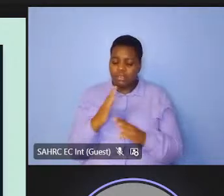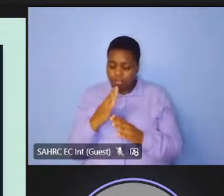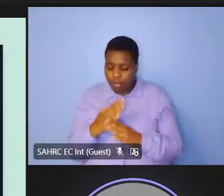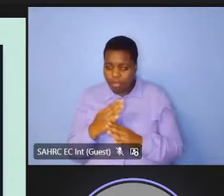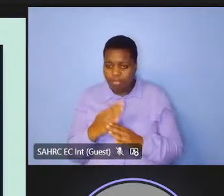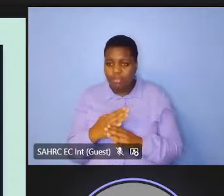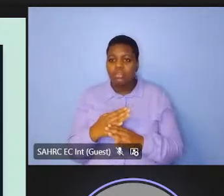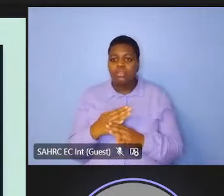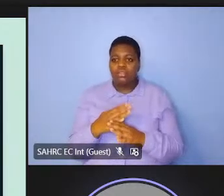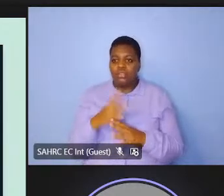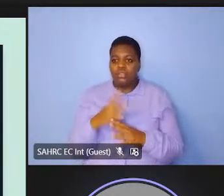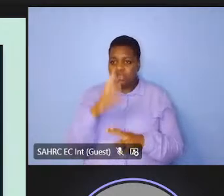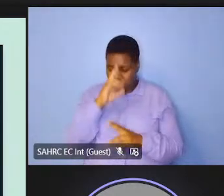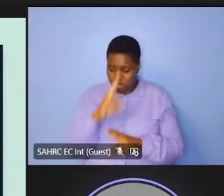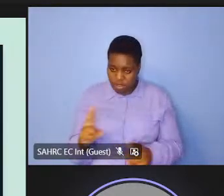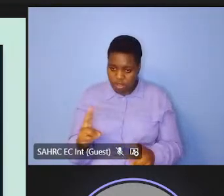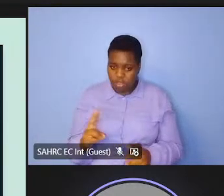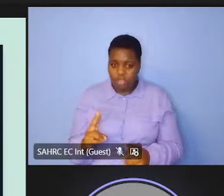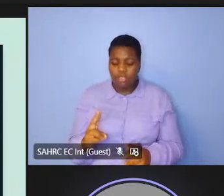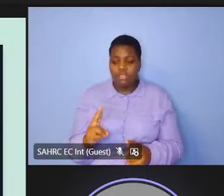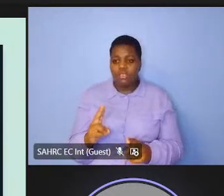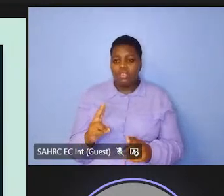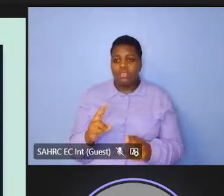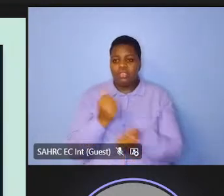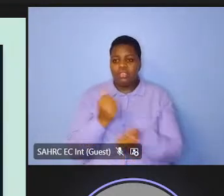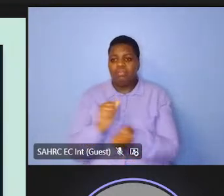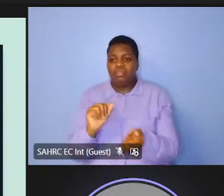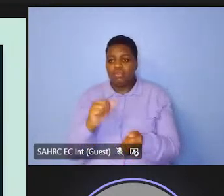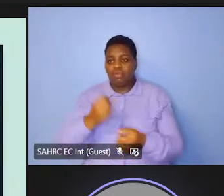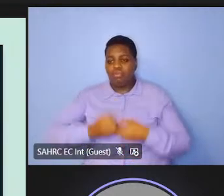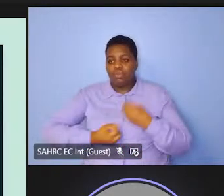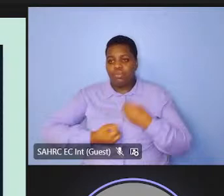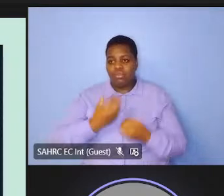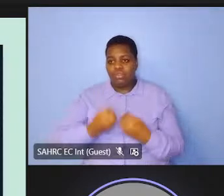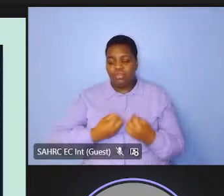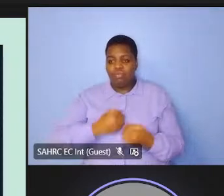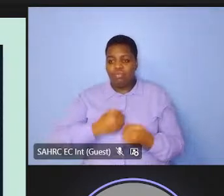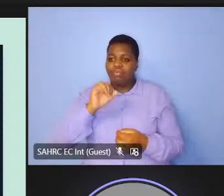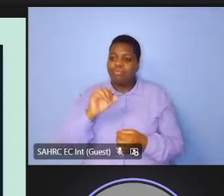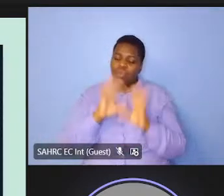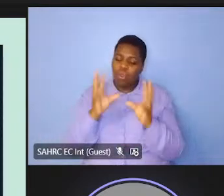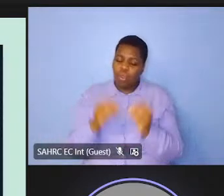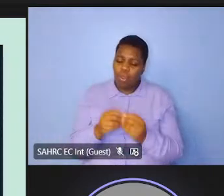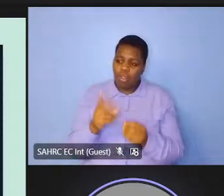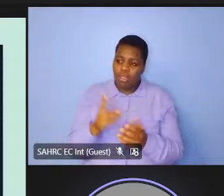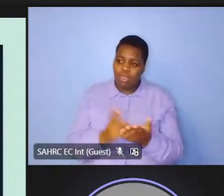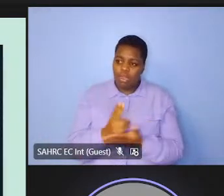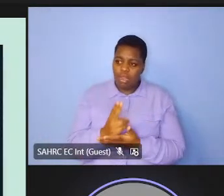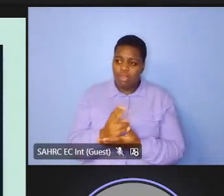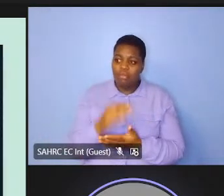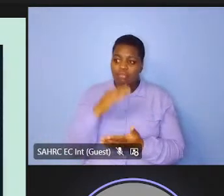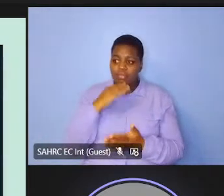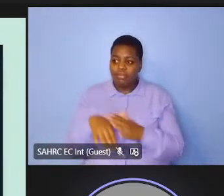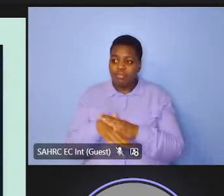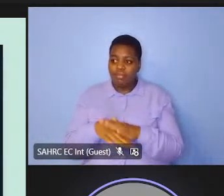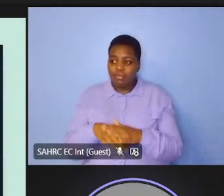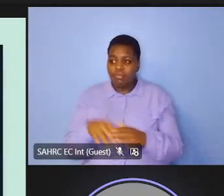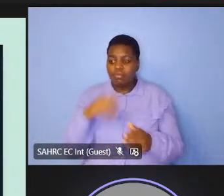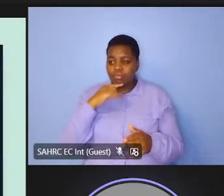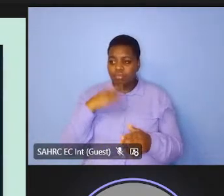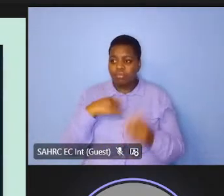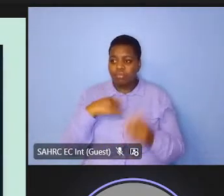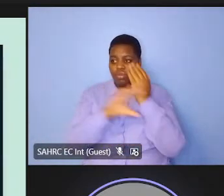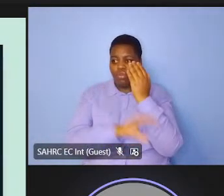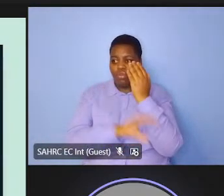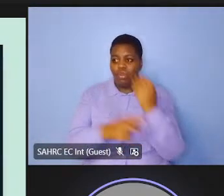the right to dignity, and the right to freedom of expression. And all these rights are cornerstones of our Constitution, which